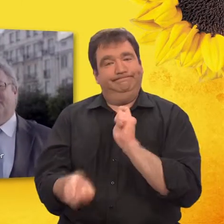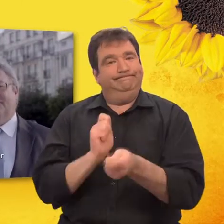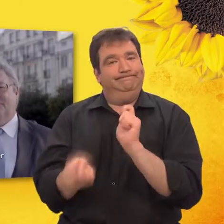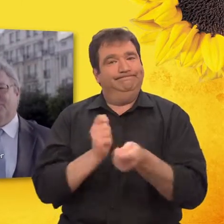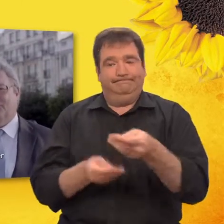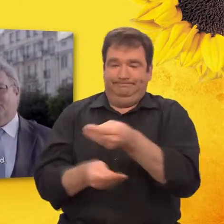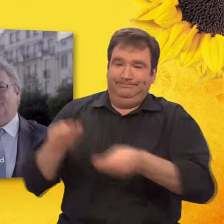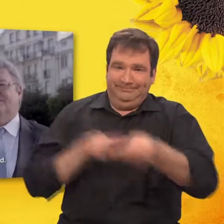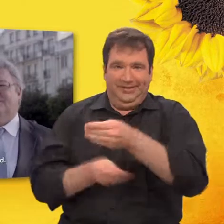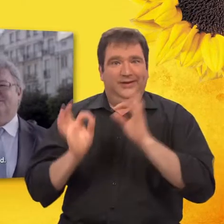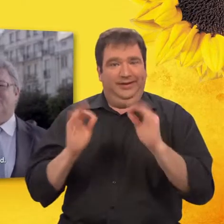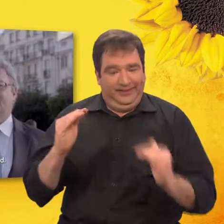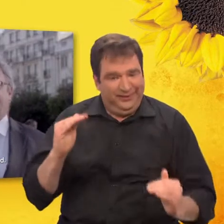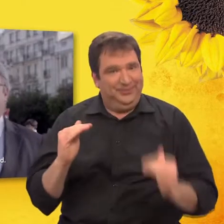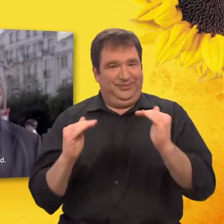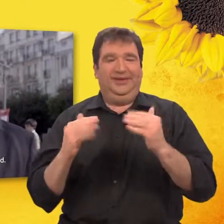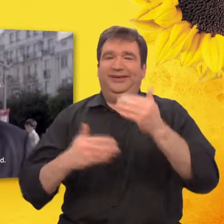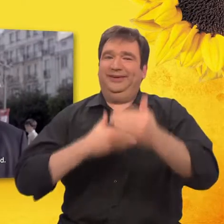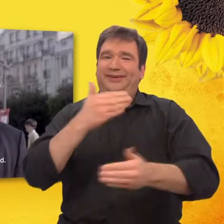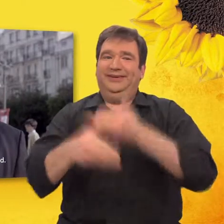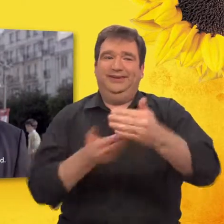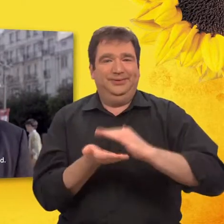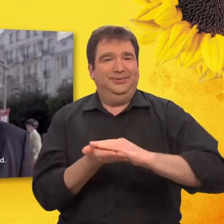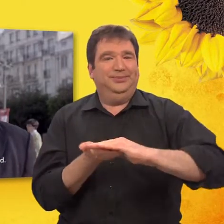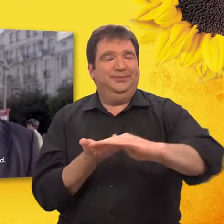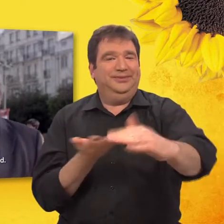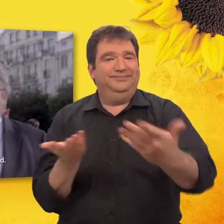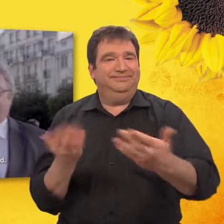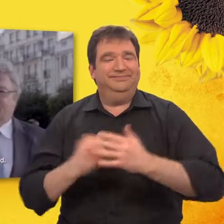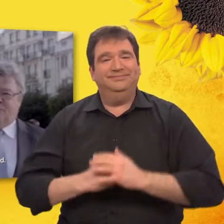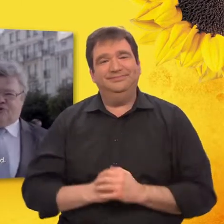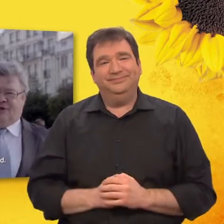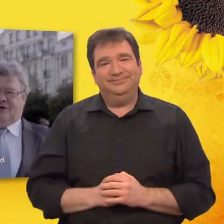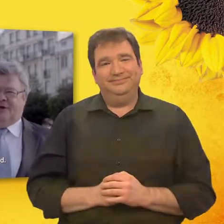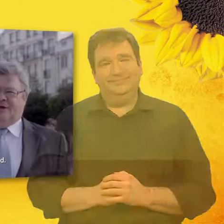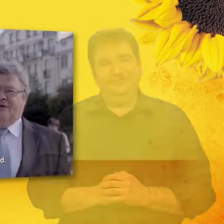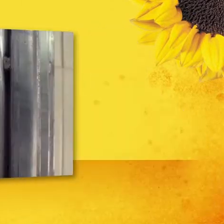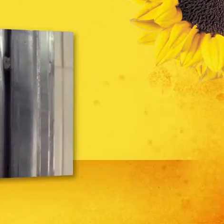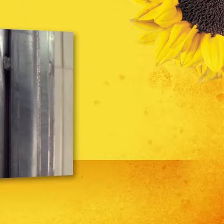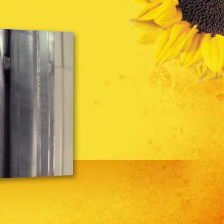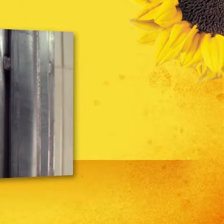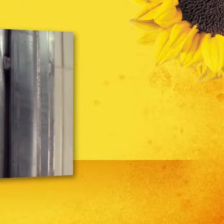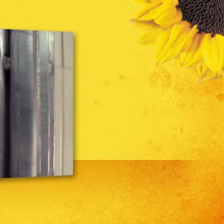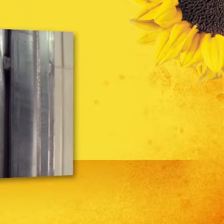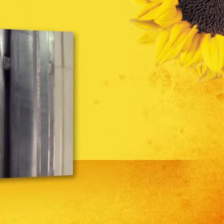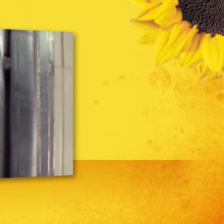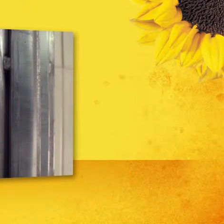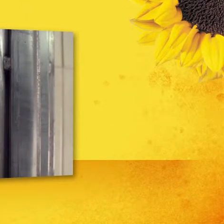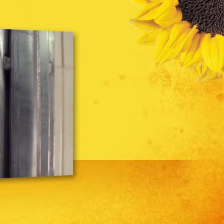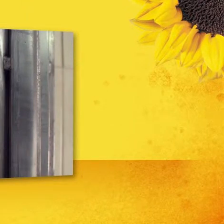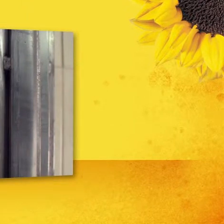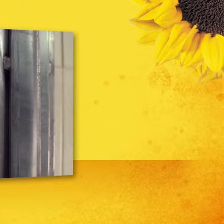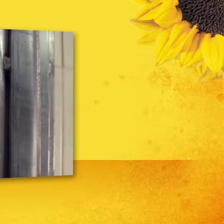schwächer wurde, damit Deutschland diese schwierige Phase der Reformen überhaupt überstehen kann.